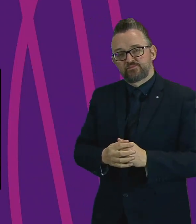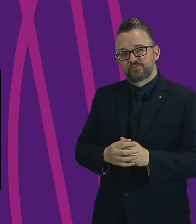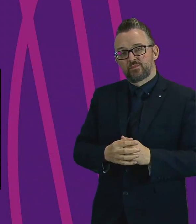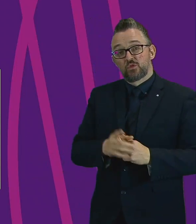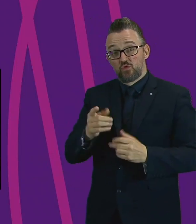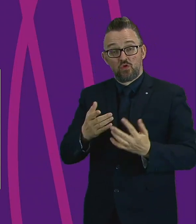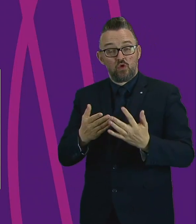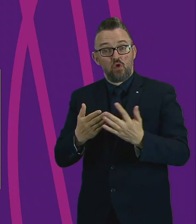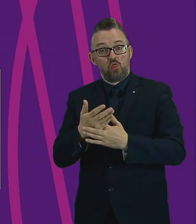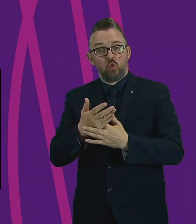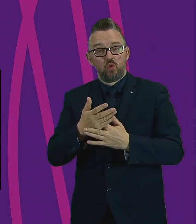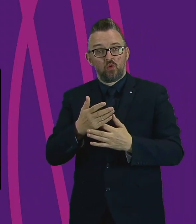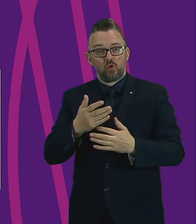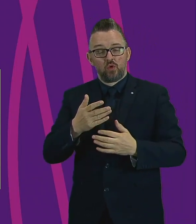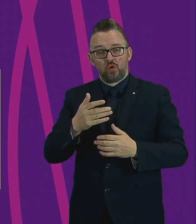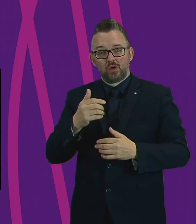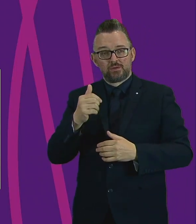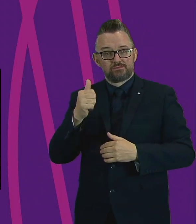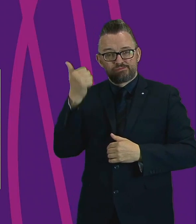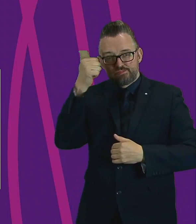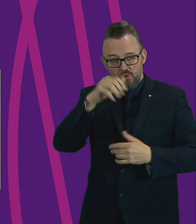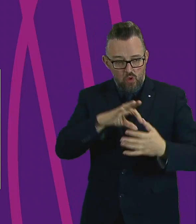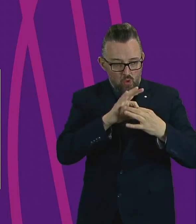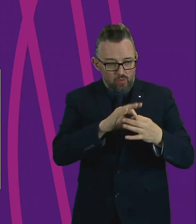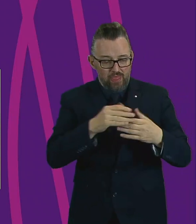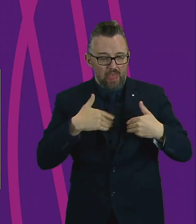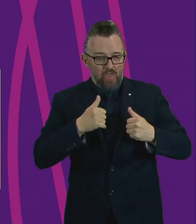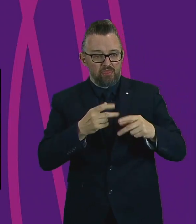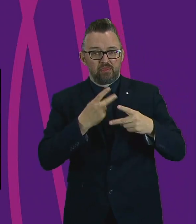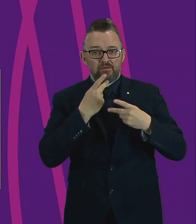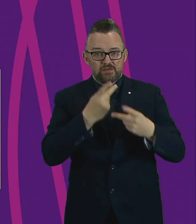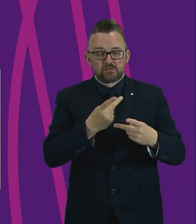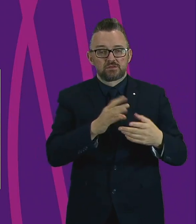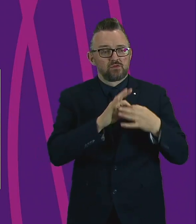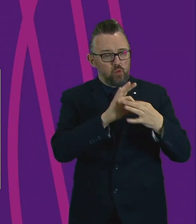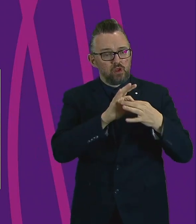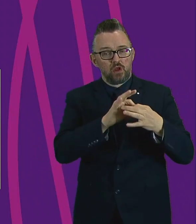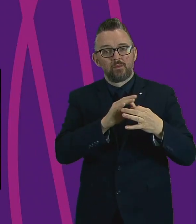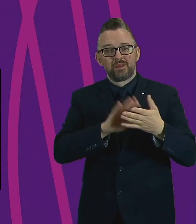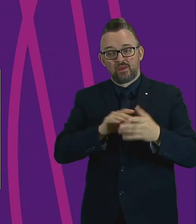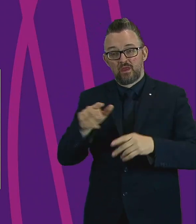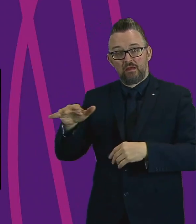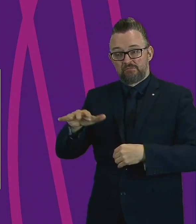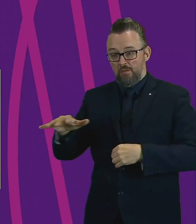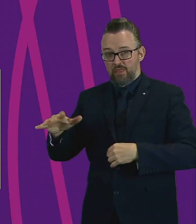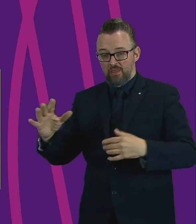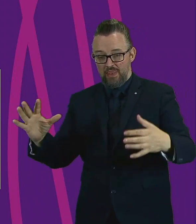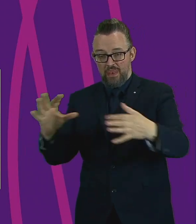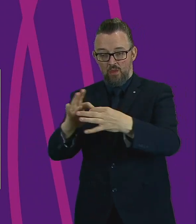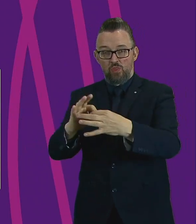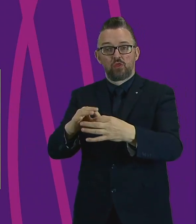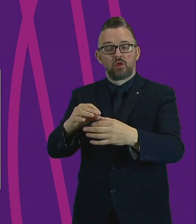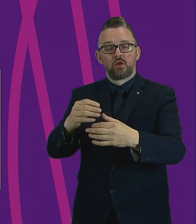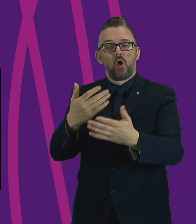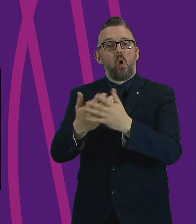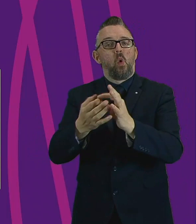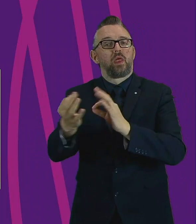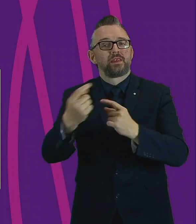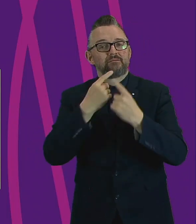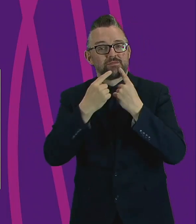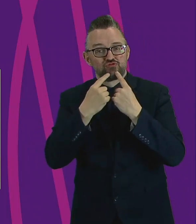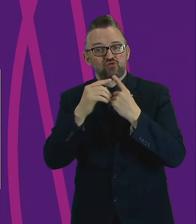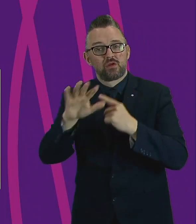the expertise and working closely with health visitors and others to link families to good online information wherever it is